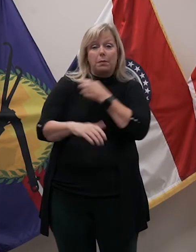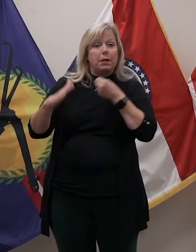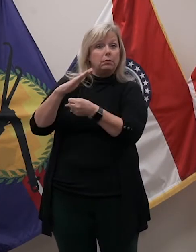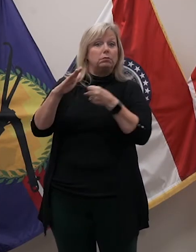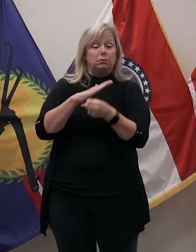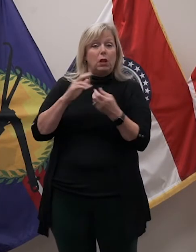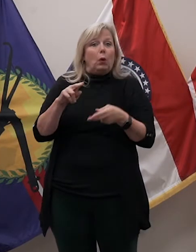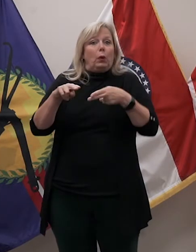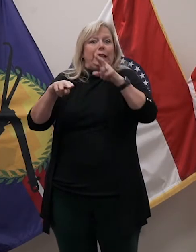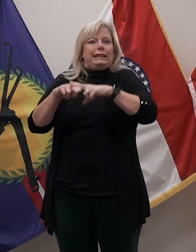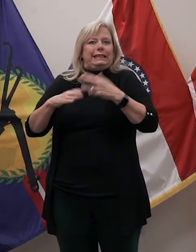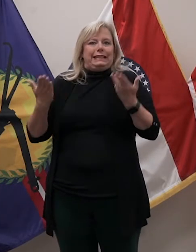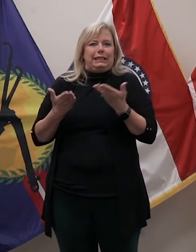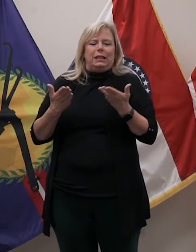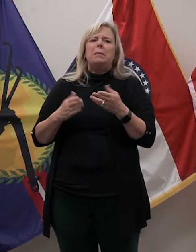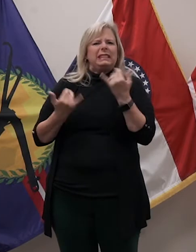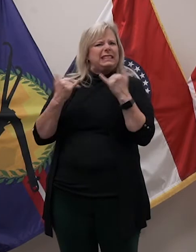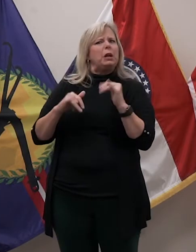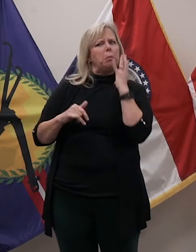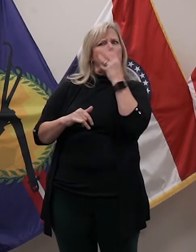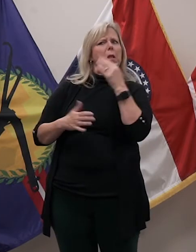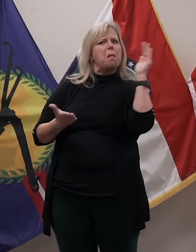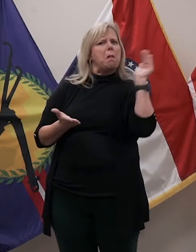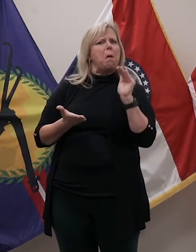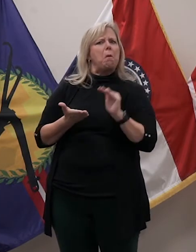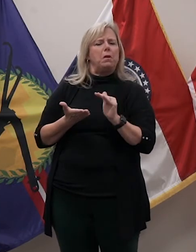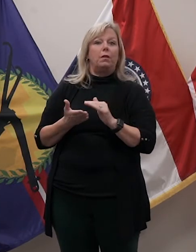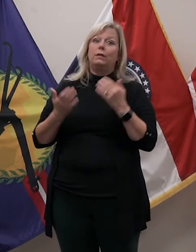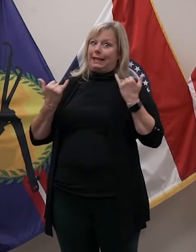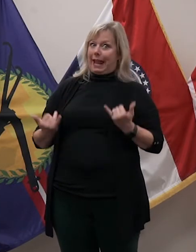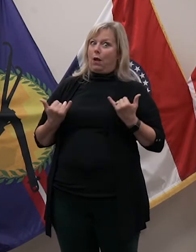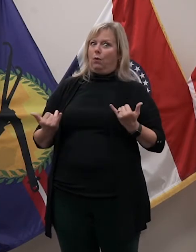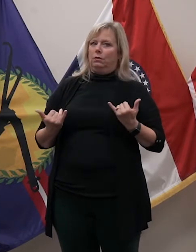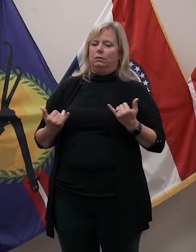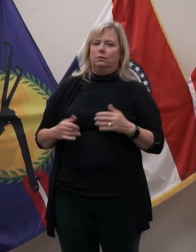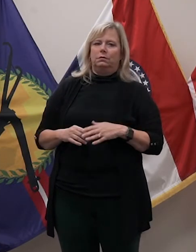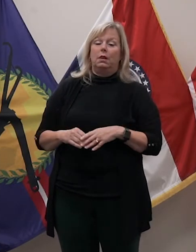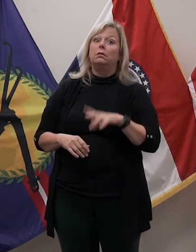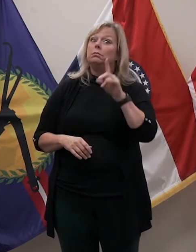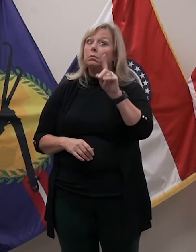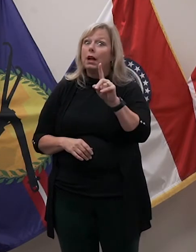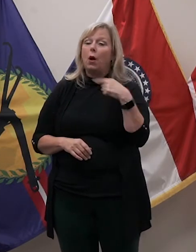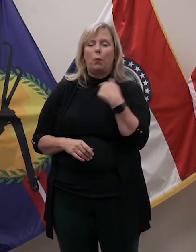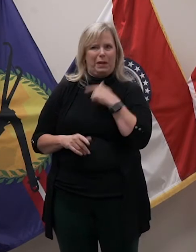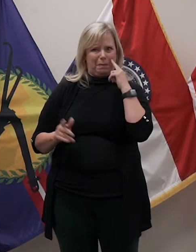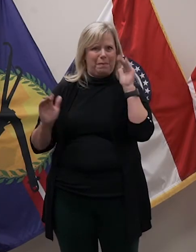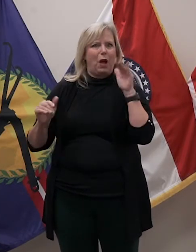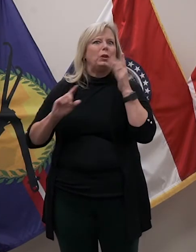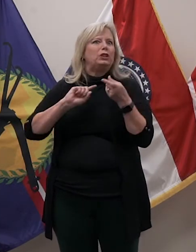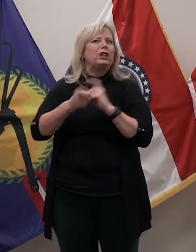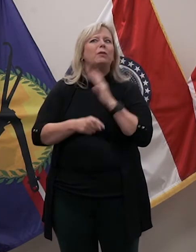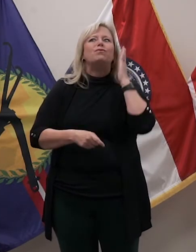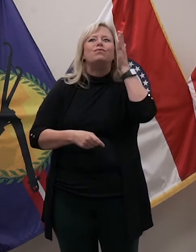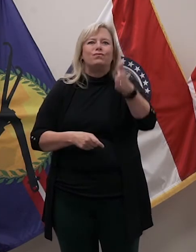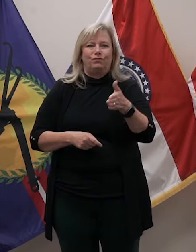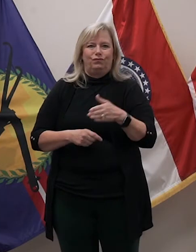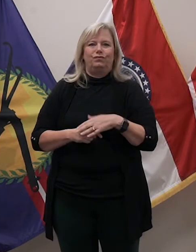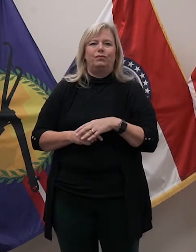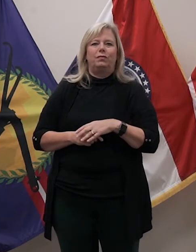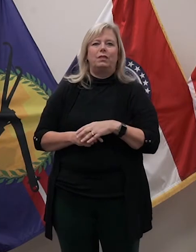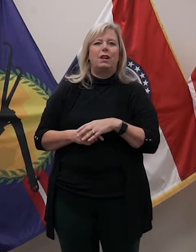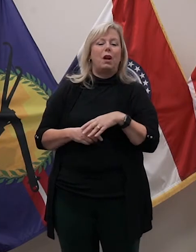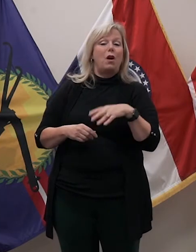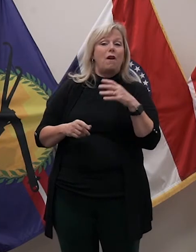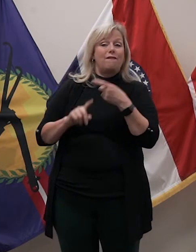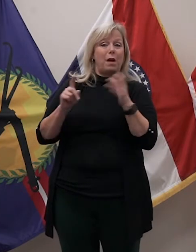in our region, they remain relatively low for now. However, we expect that to change over the coming weeks